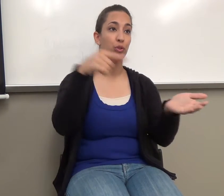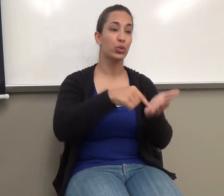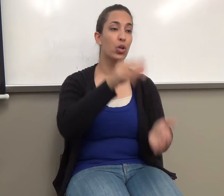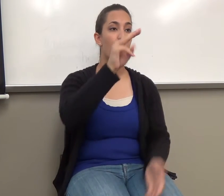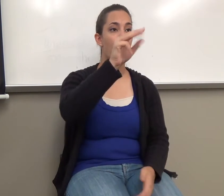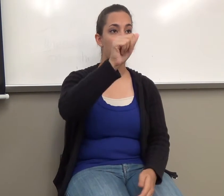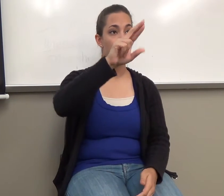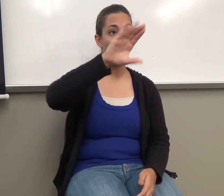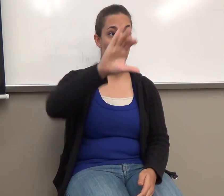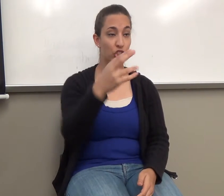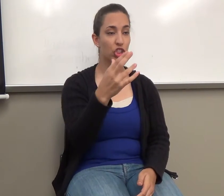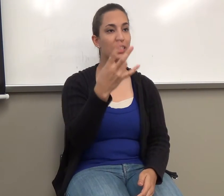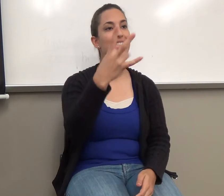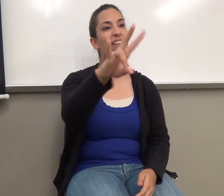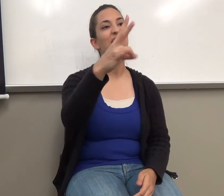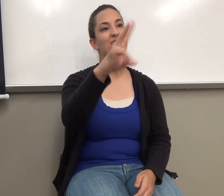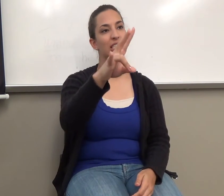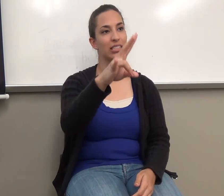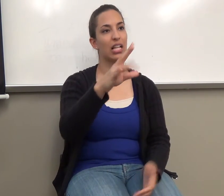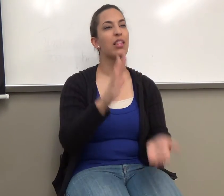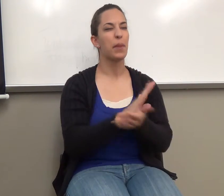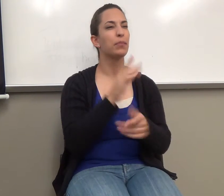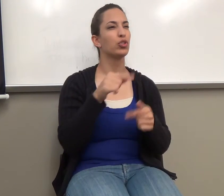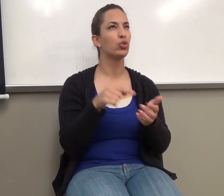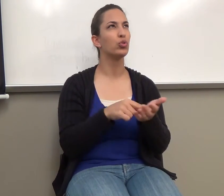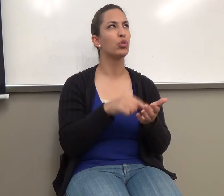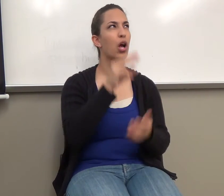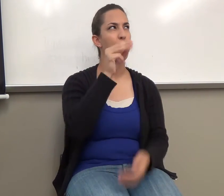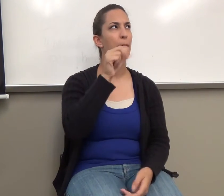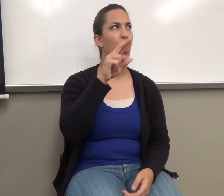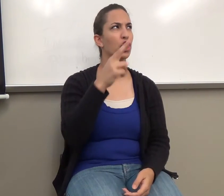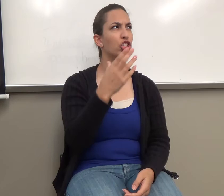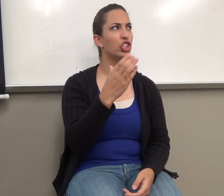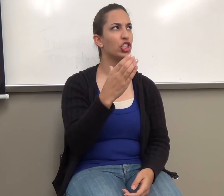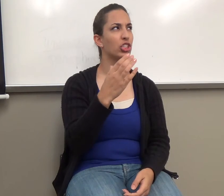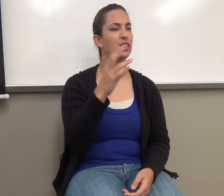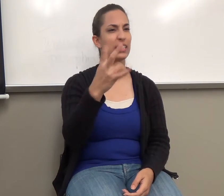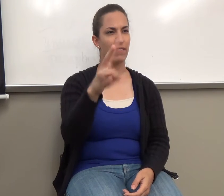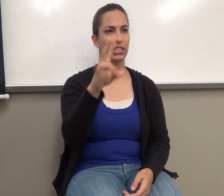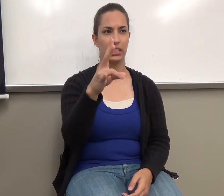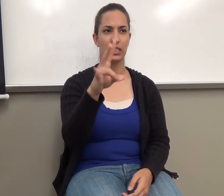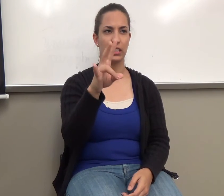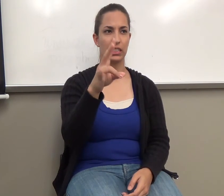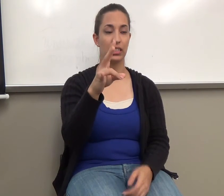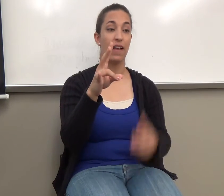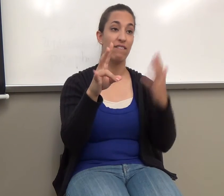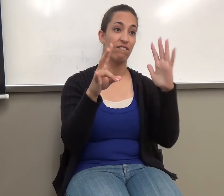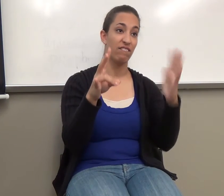Does that make sense? It sounds like a long way away, between the 5th and the 17th, but